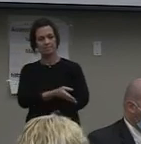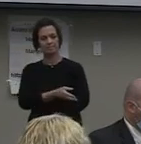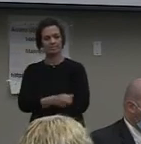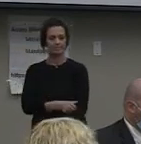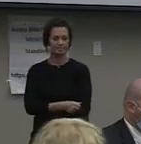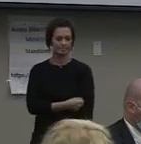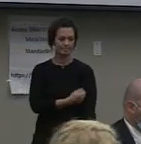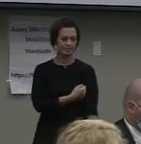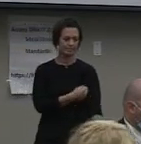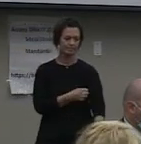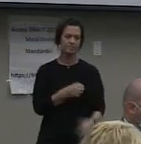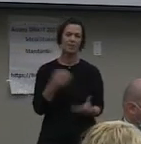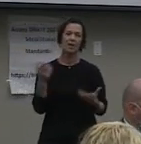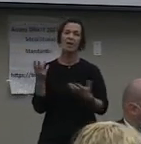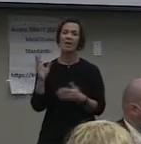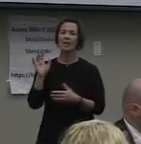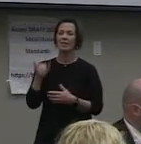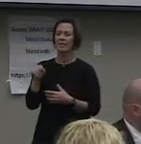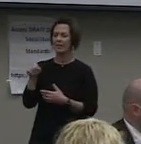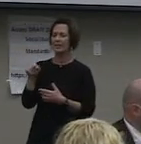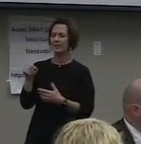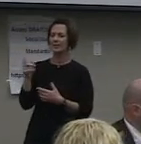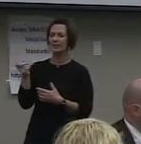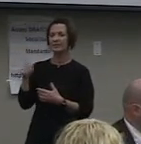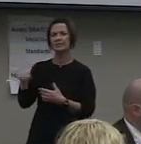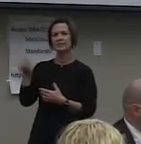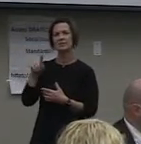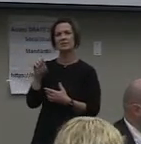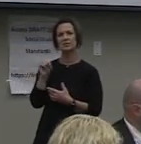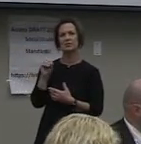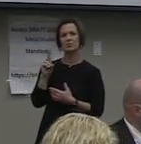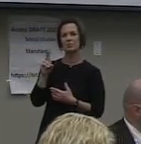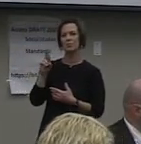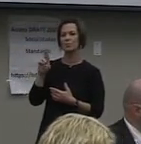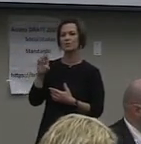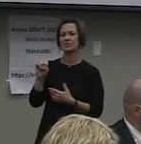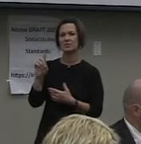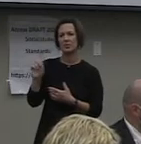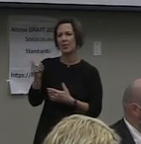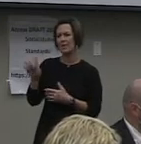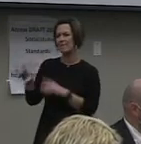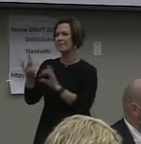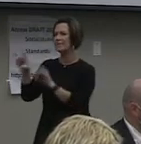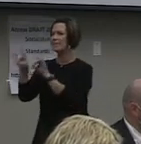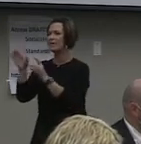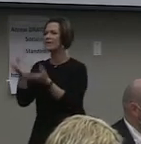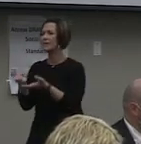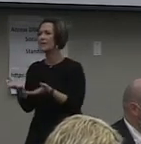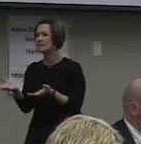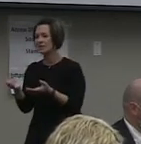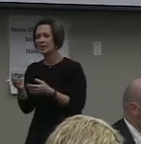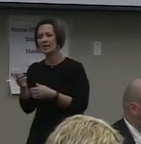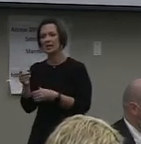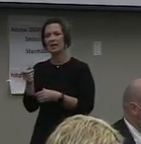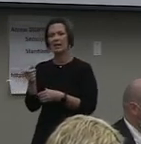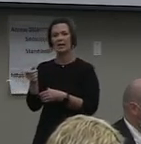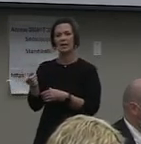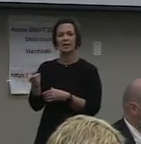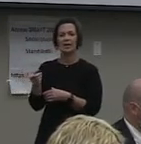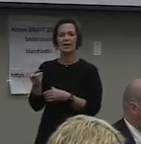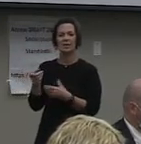What would the outside sources from other states or models or process that was used to implore